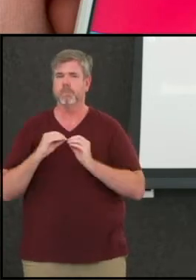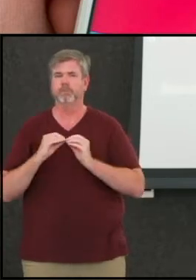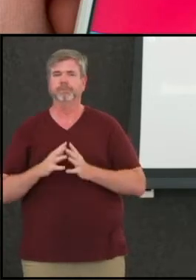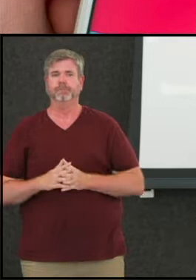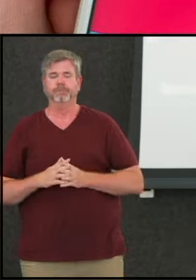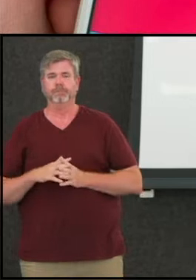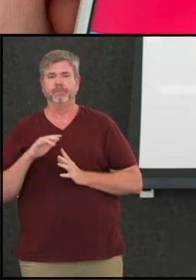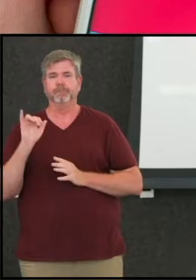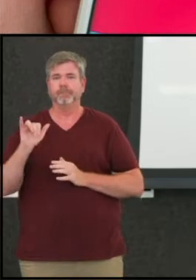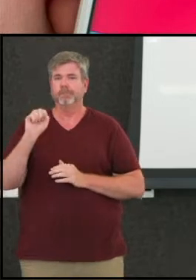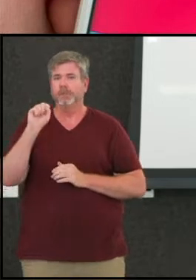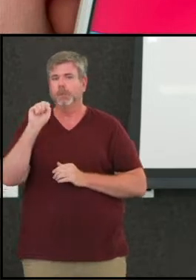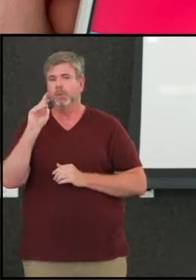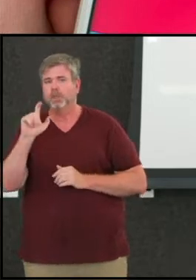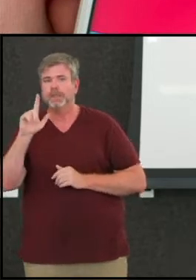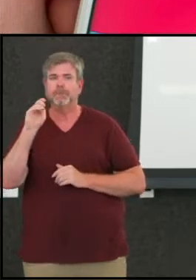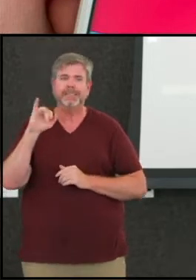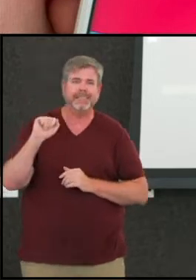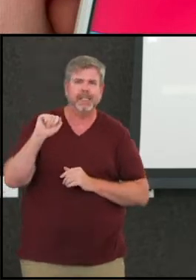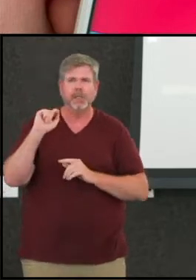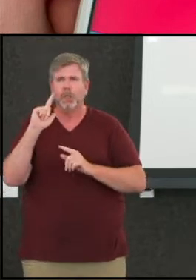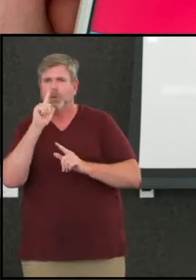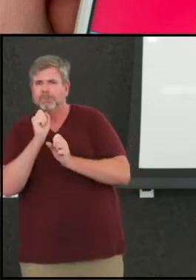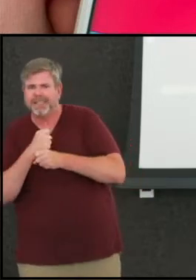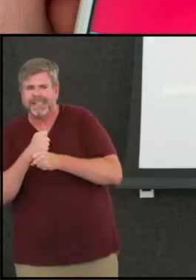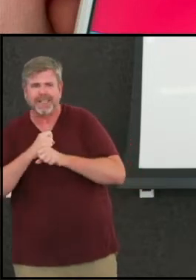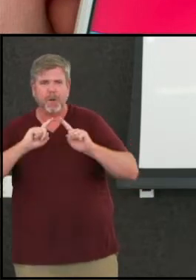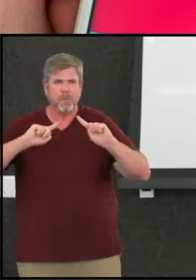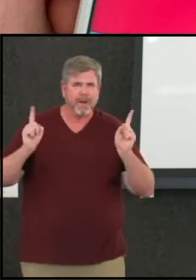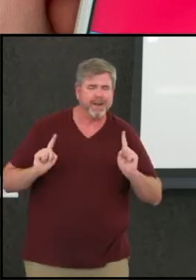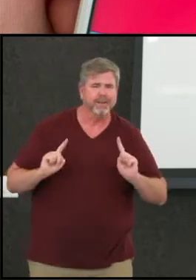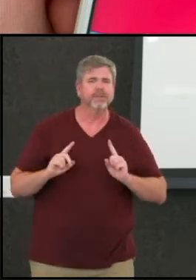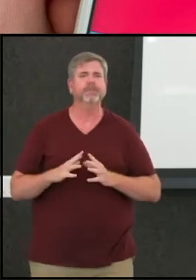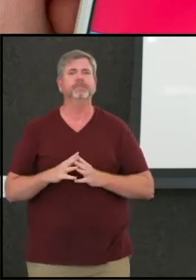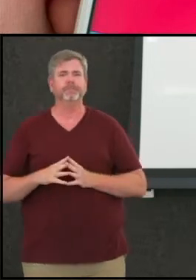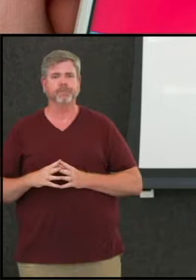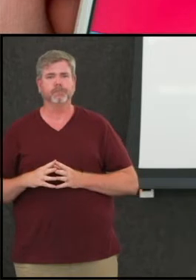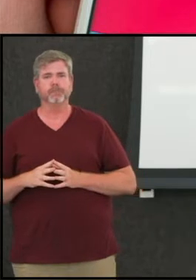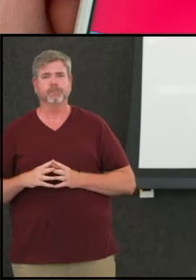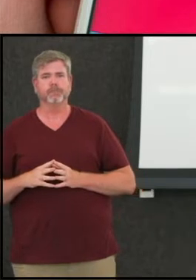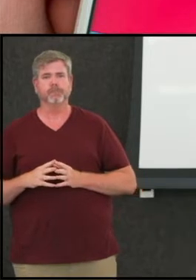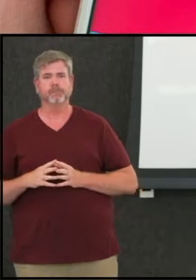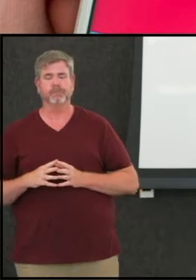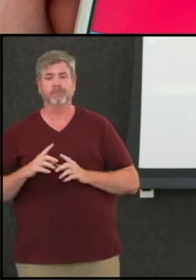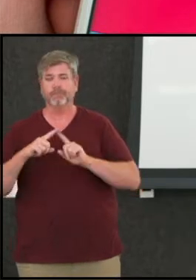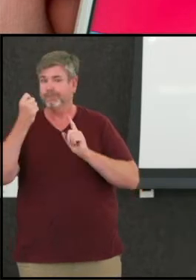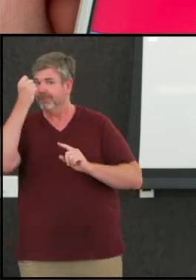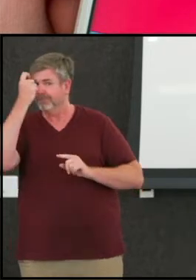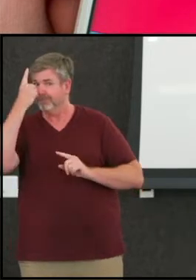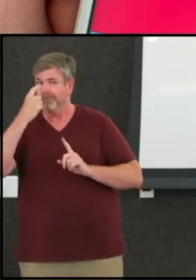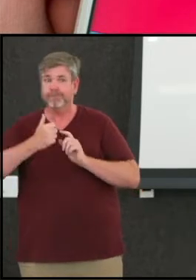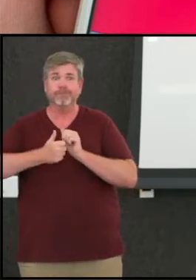this. But just to know, the kids are getting mainly their sources through social media.